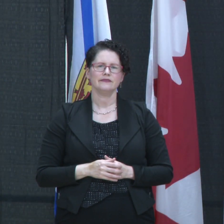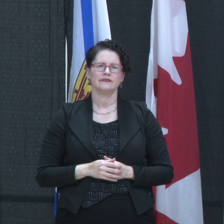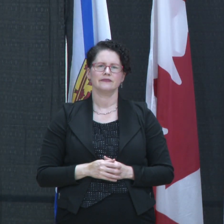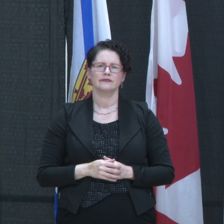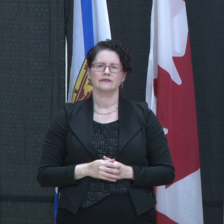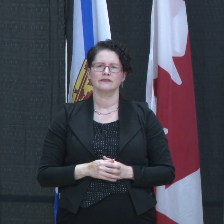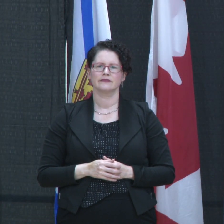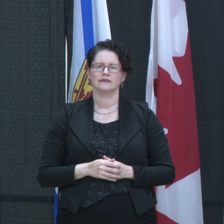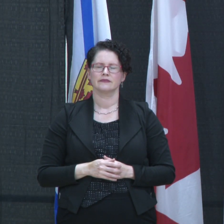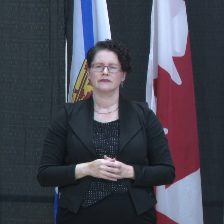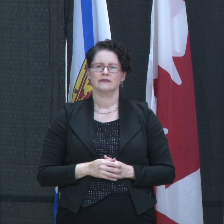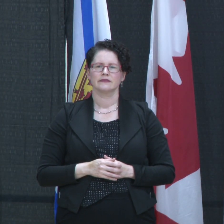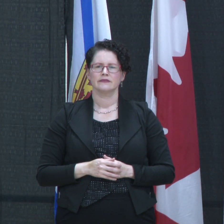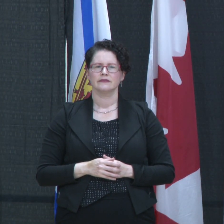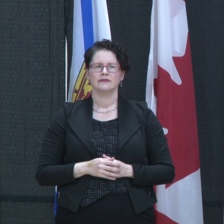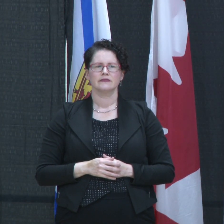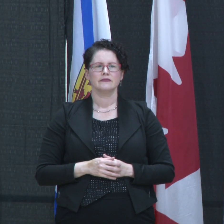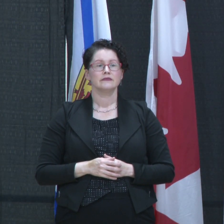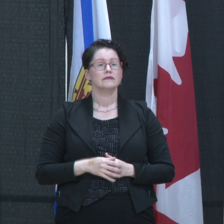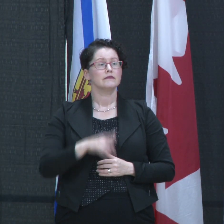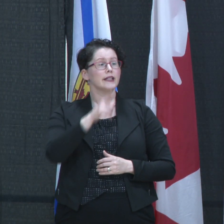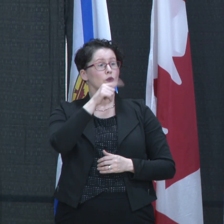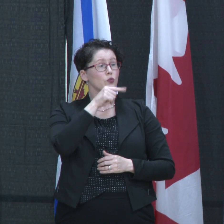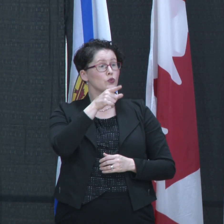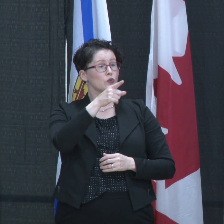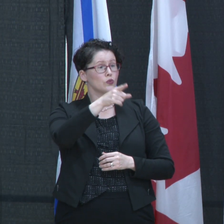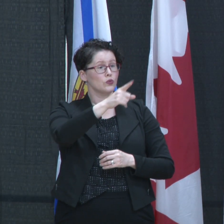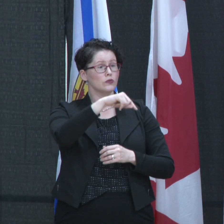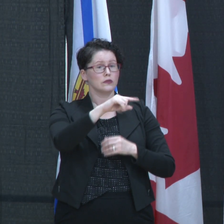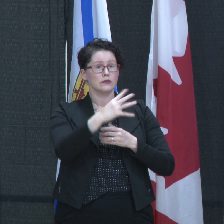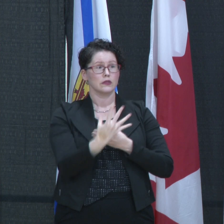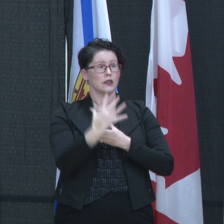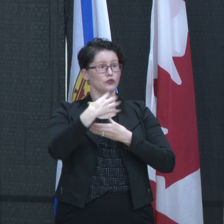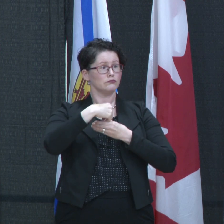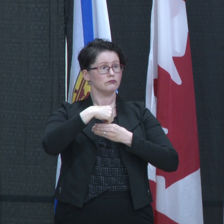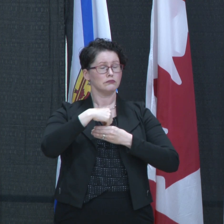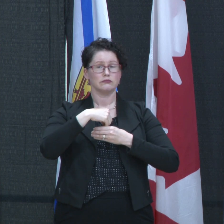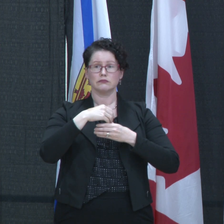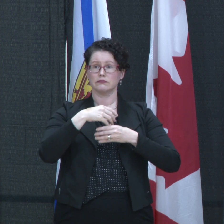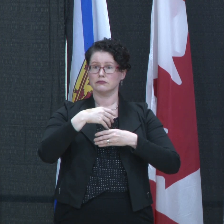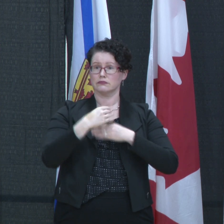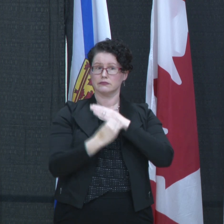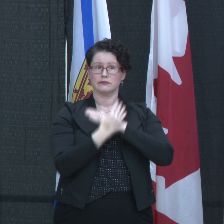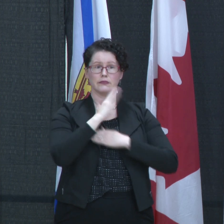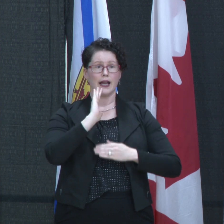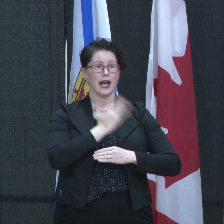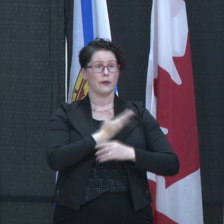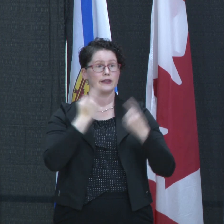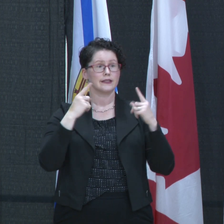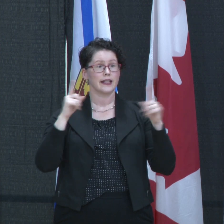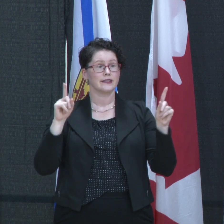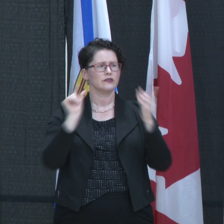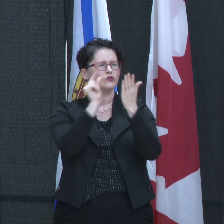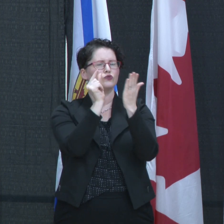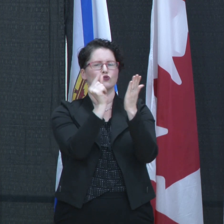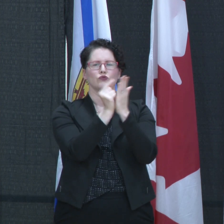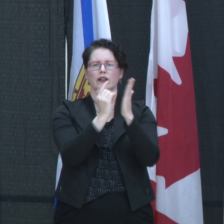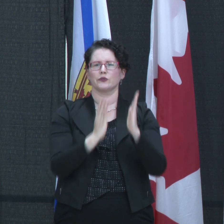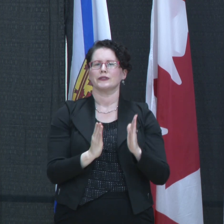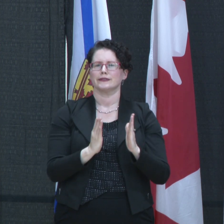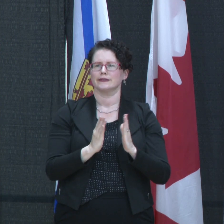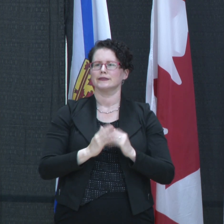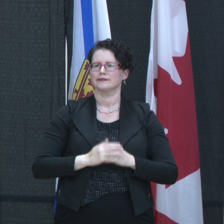And a key group of contributors to that success has been you, our graduates. Because you see, your